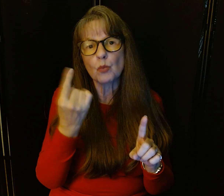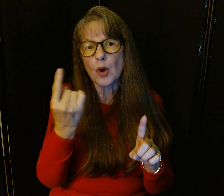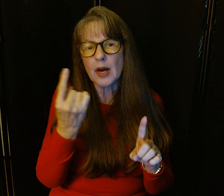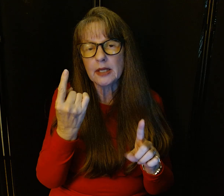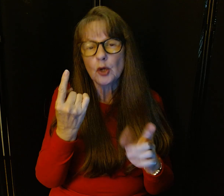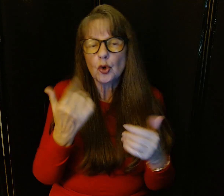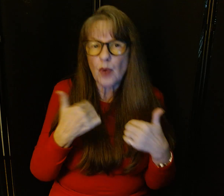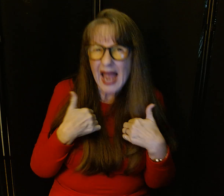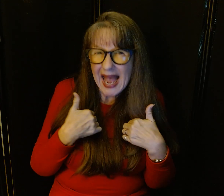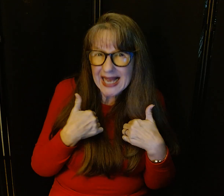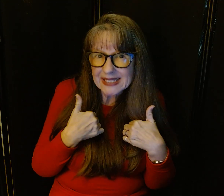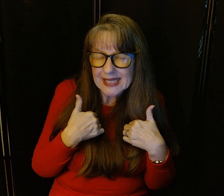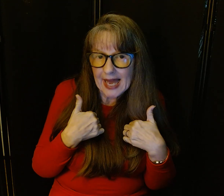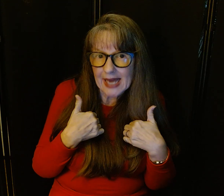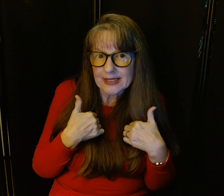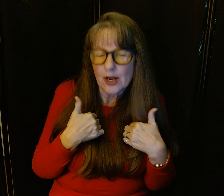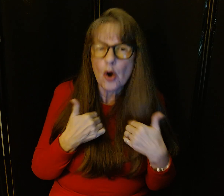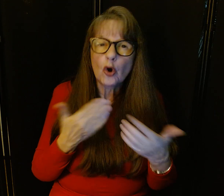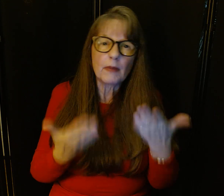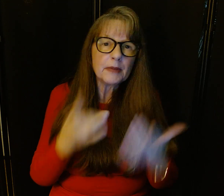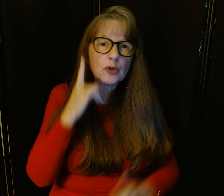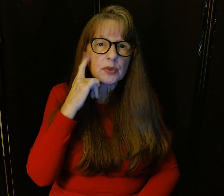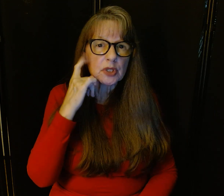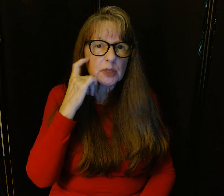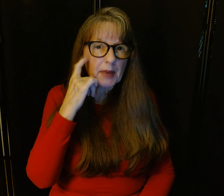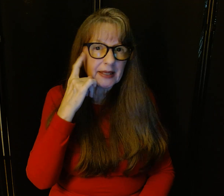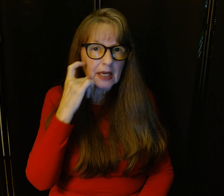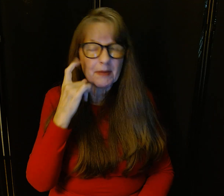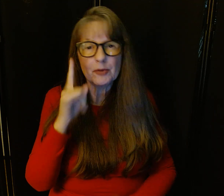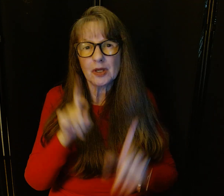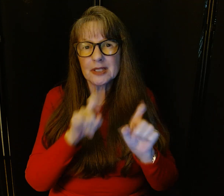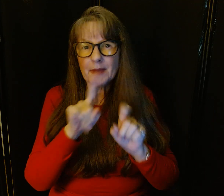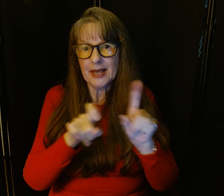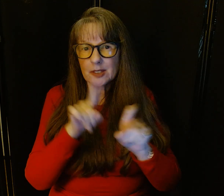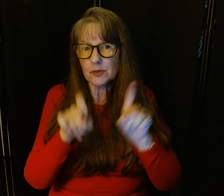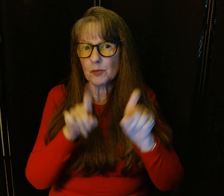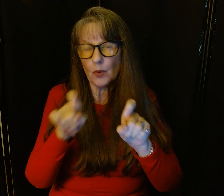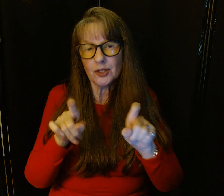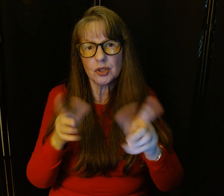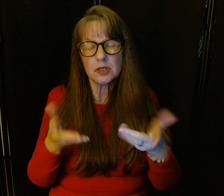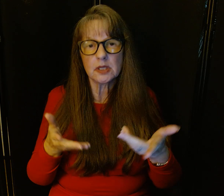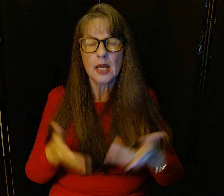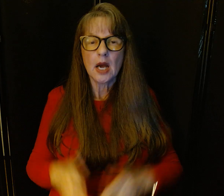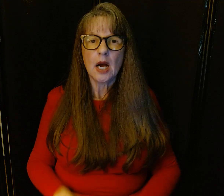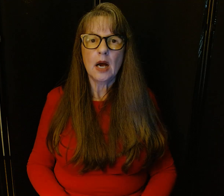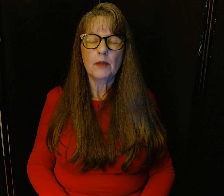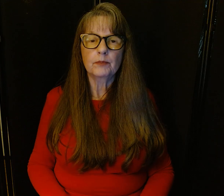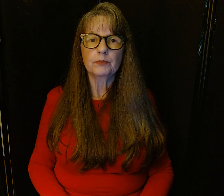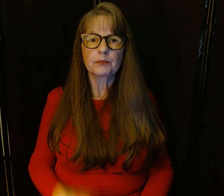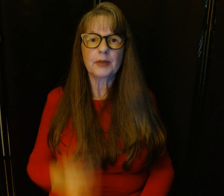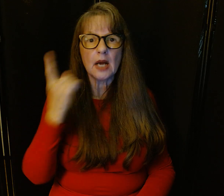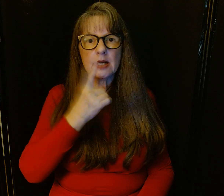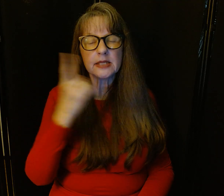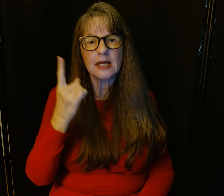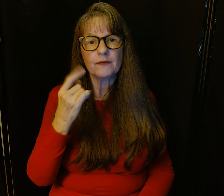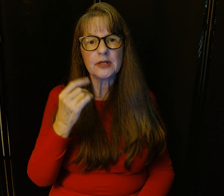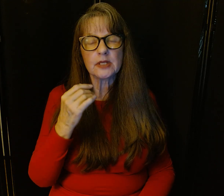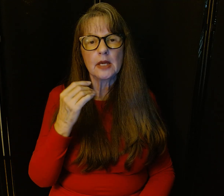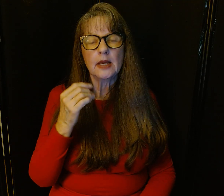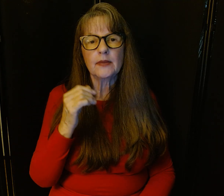someone who has that, or maybe you suspect that, maybe you can ask them some questions, because if it's, they say